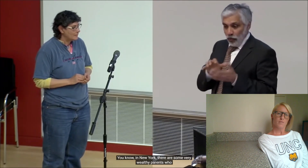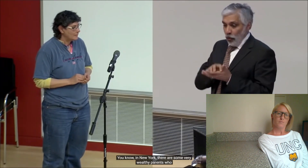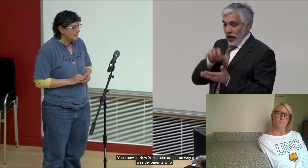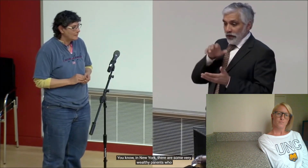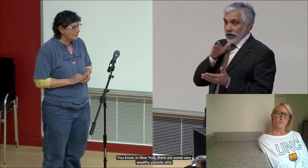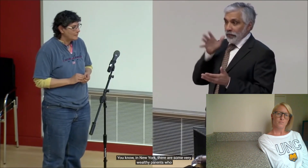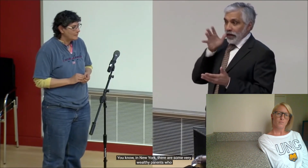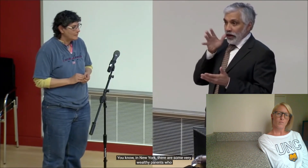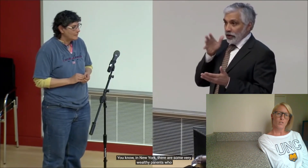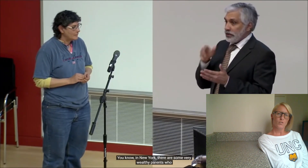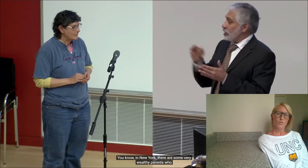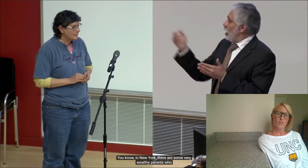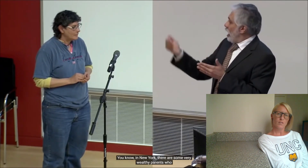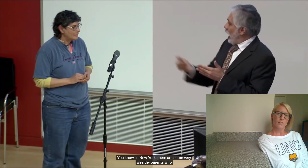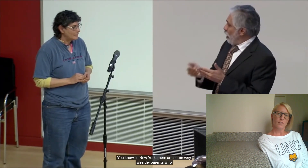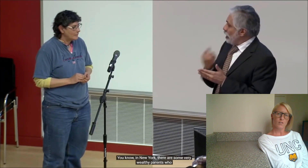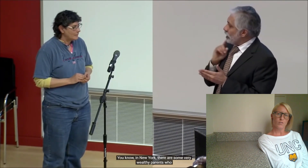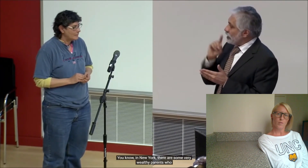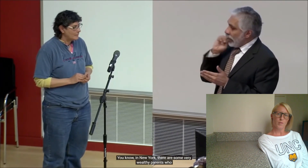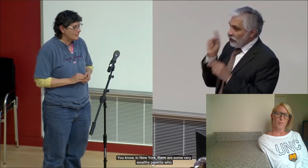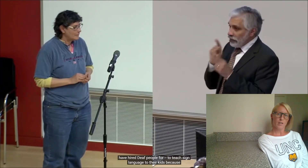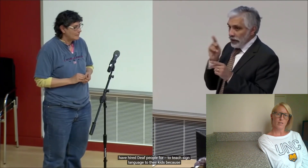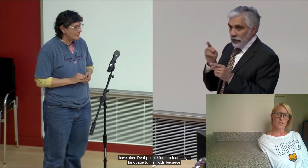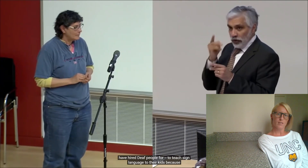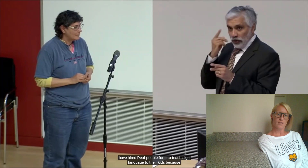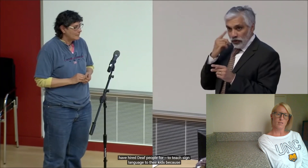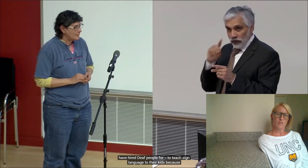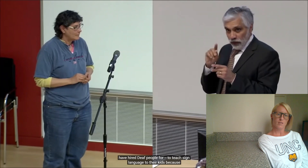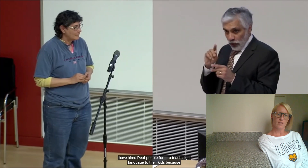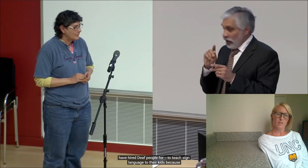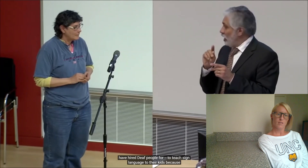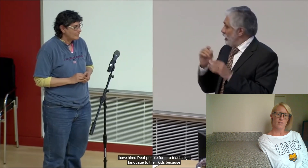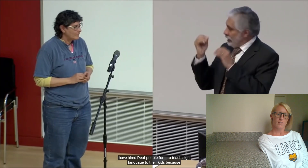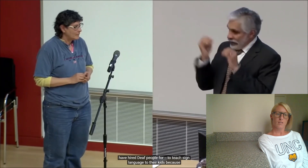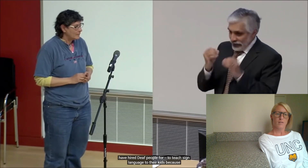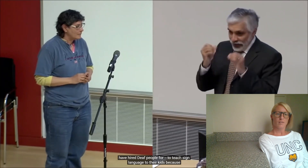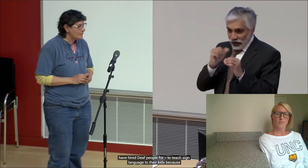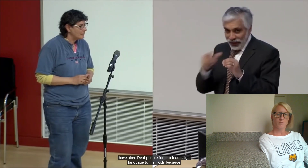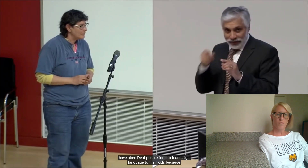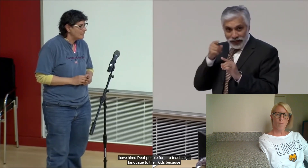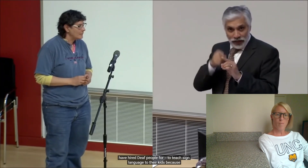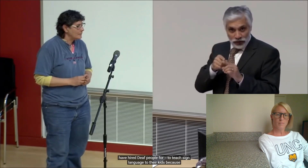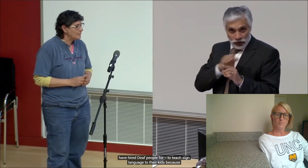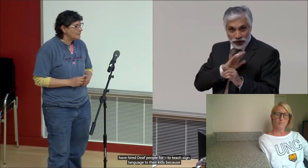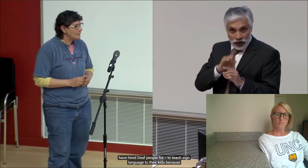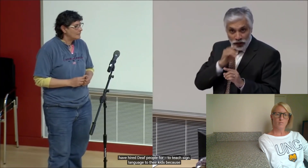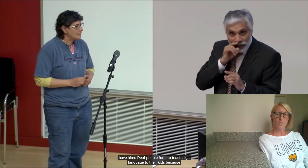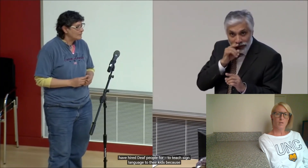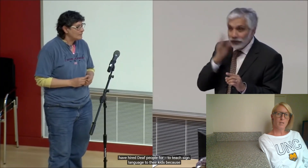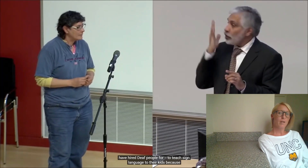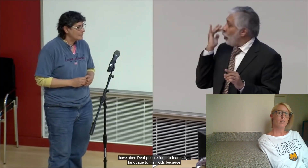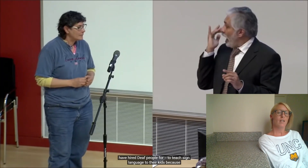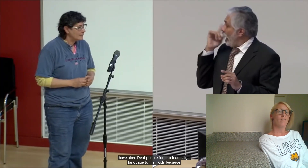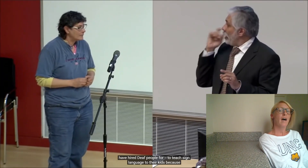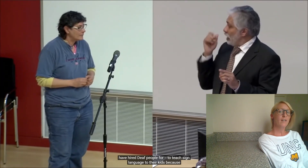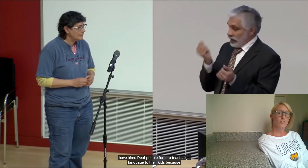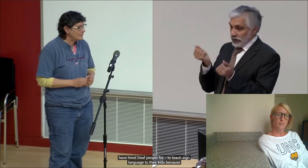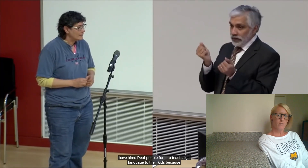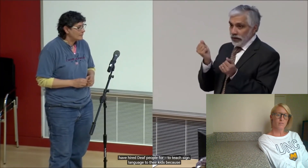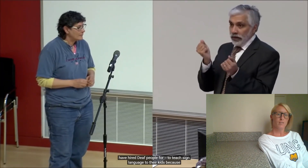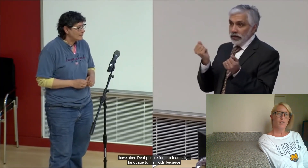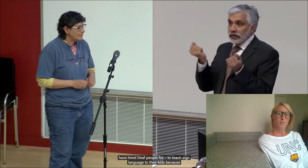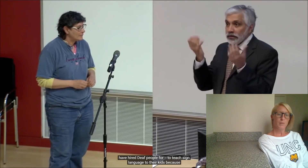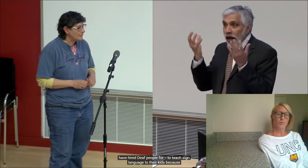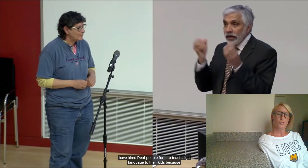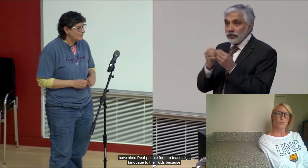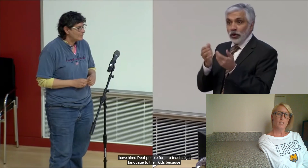in New York, there are some very wealthy parents who've hired deaf people to teach sign language to their parents kids. hire